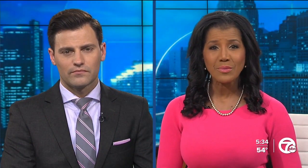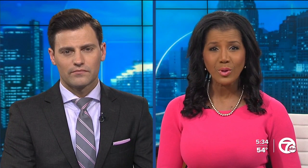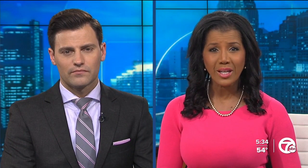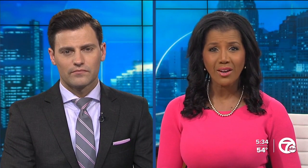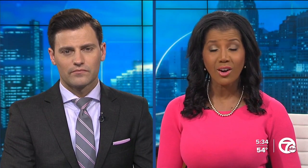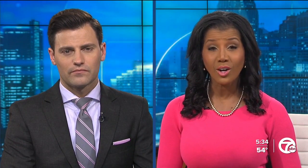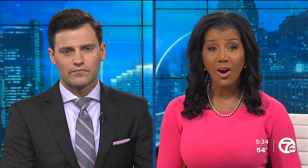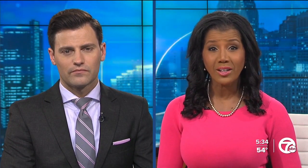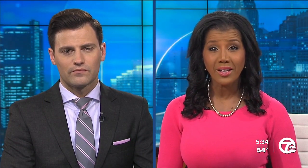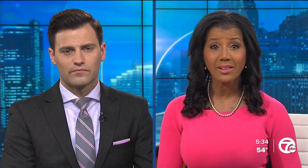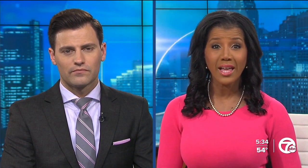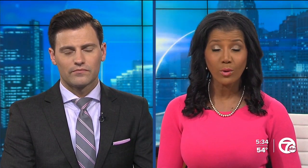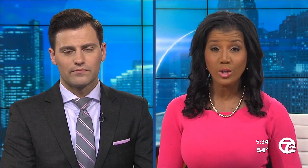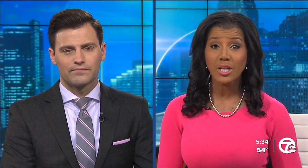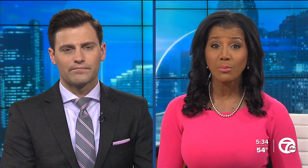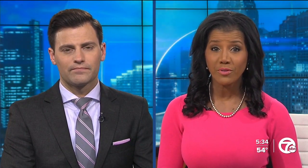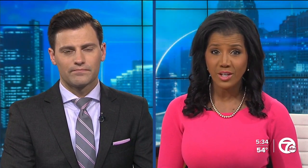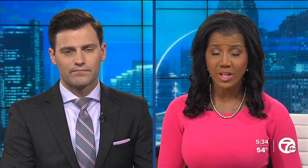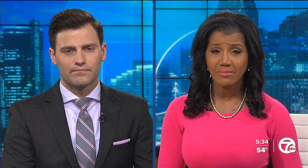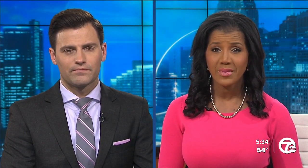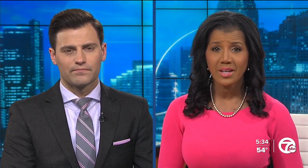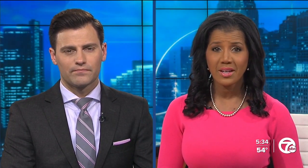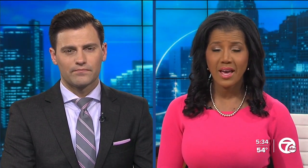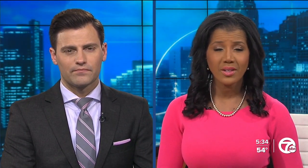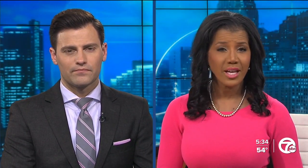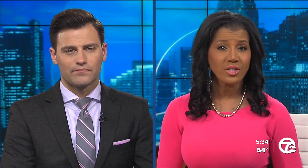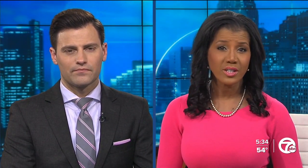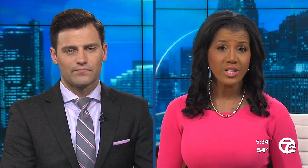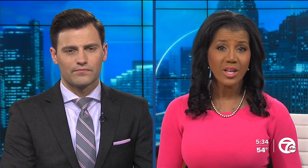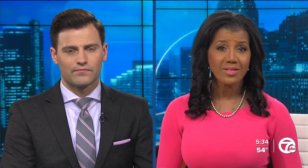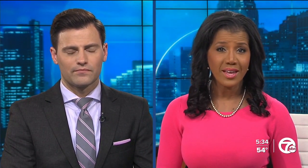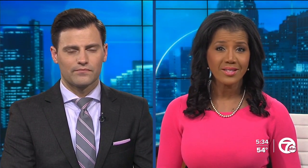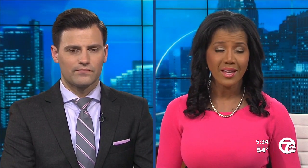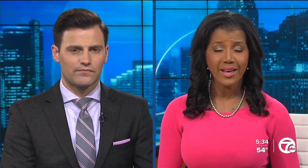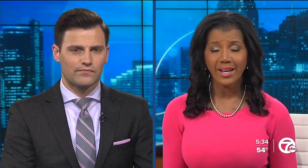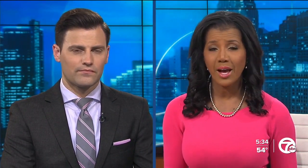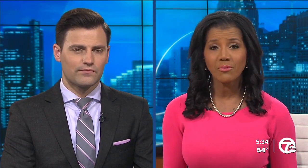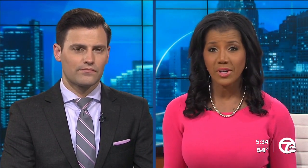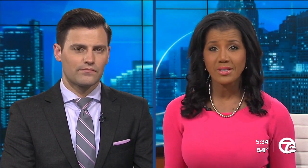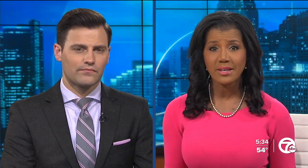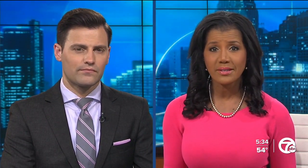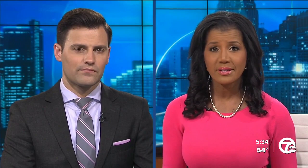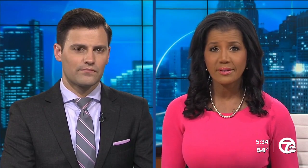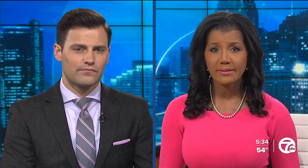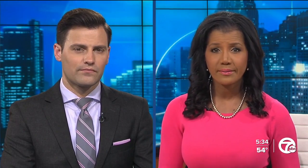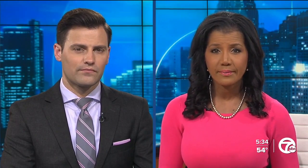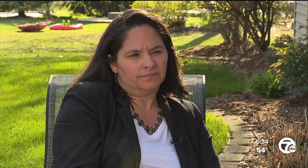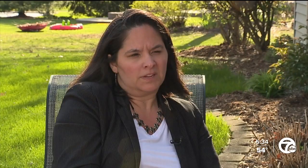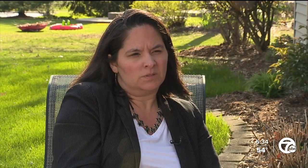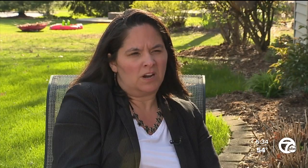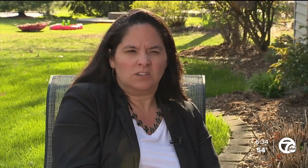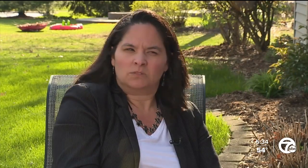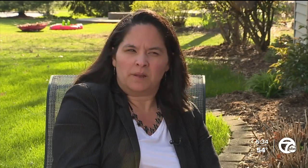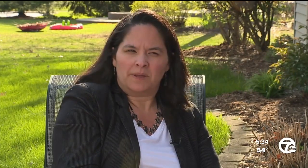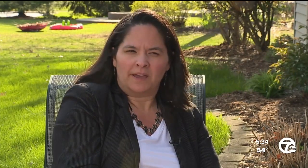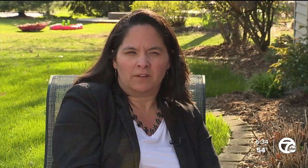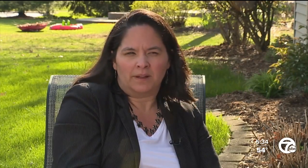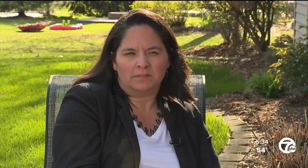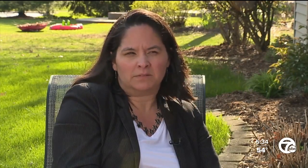community are calling language deprivation, and the legislation they say that can help fix this. It was hard to wrap my head around.